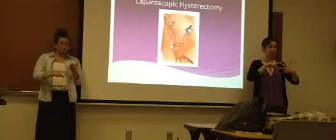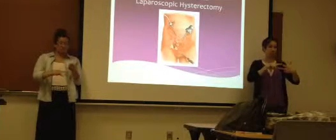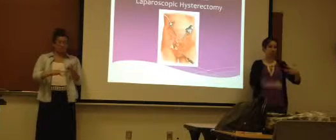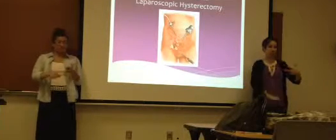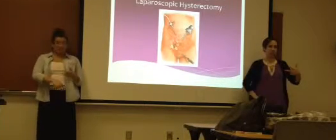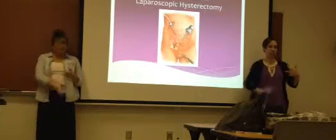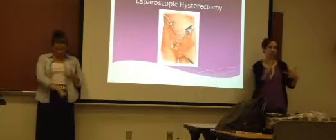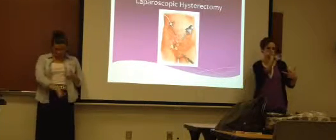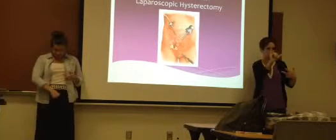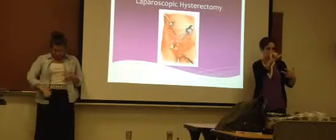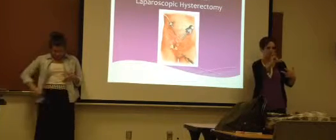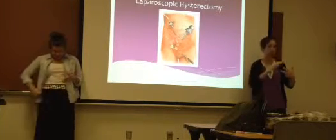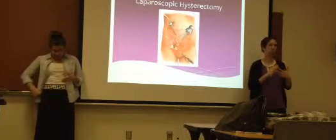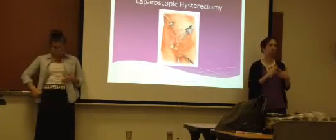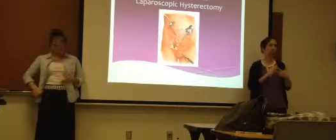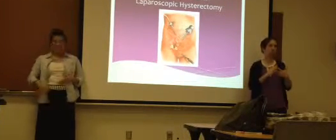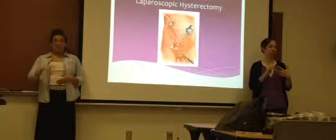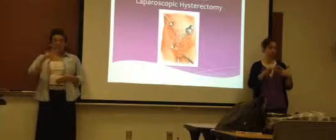and they use 3 different instruments,